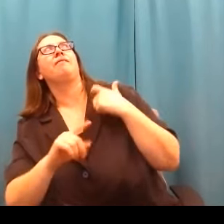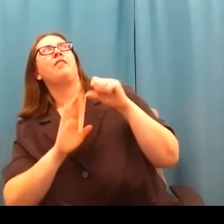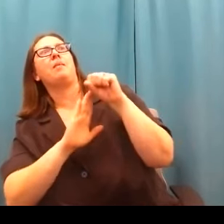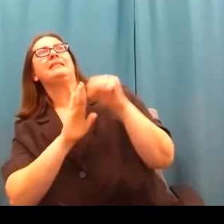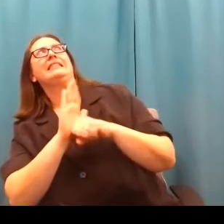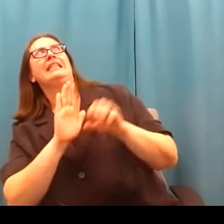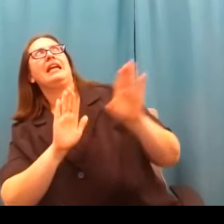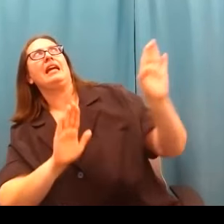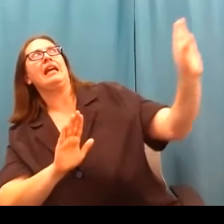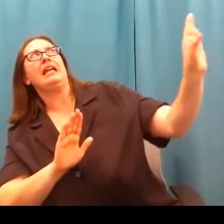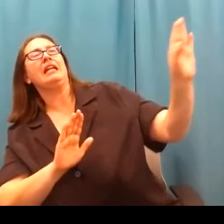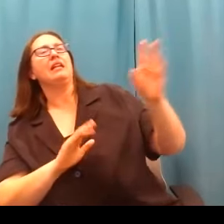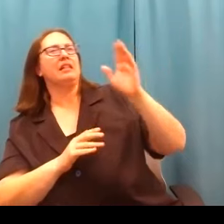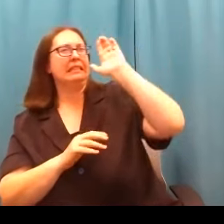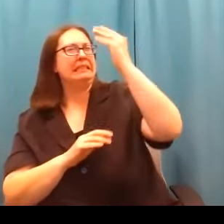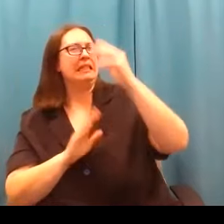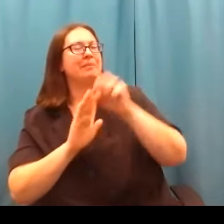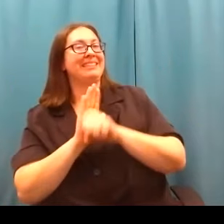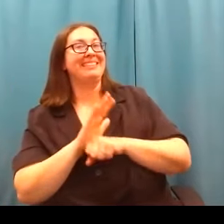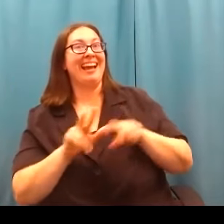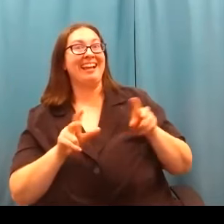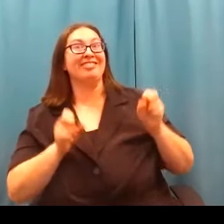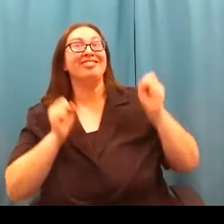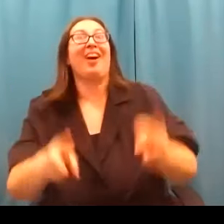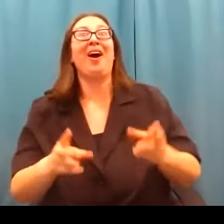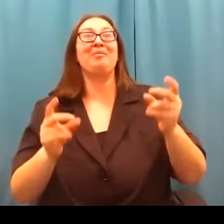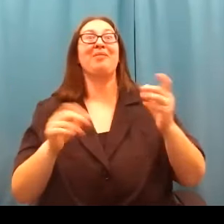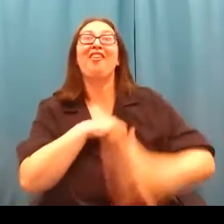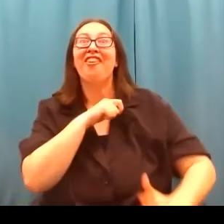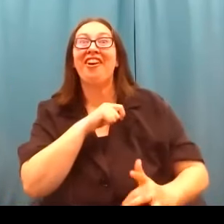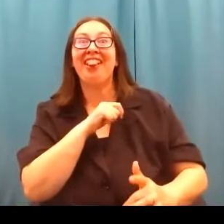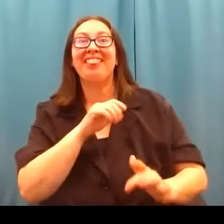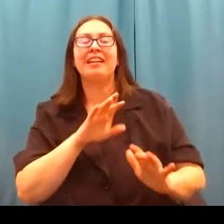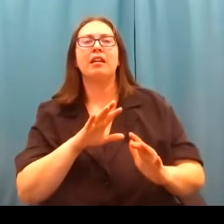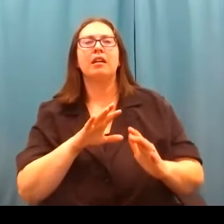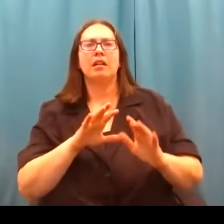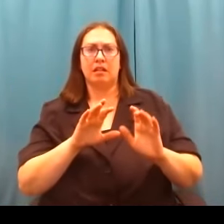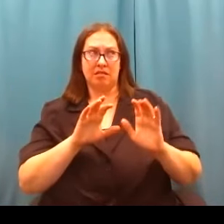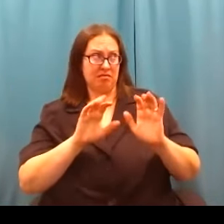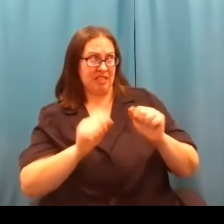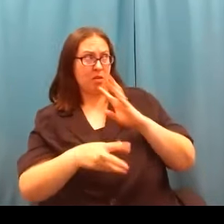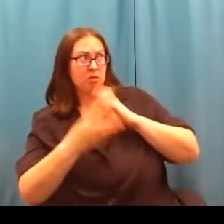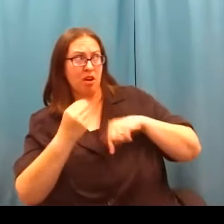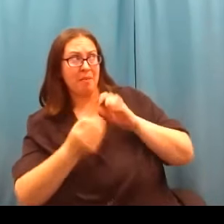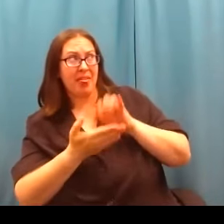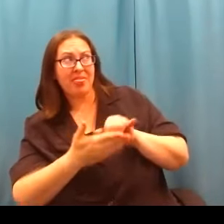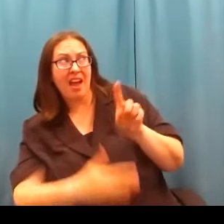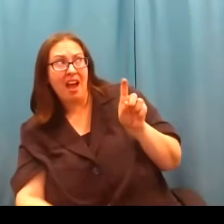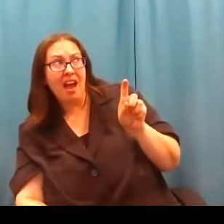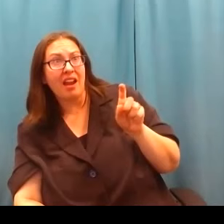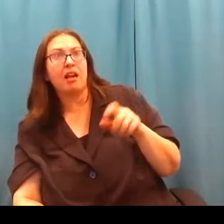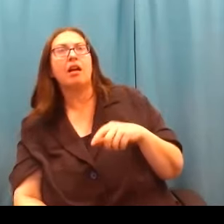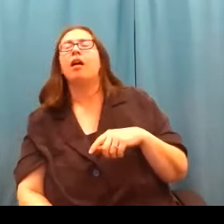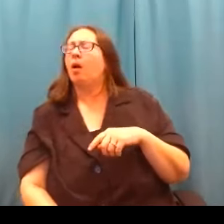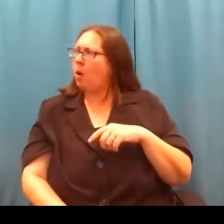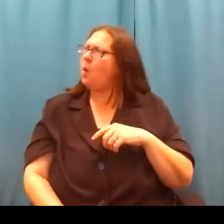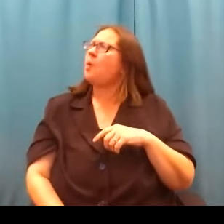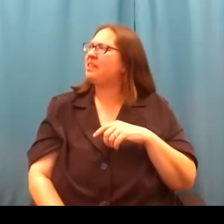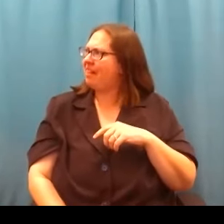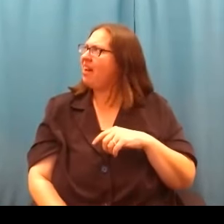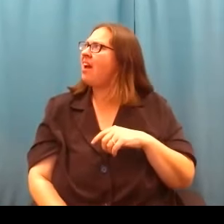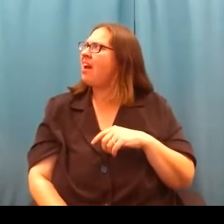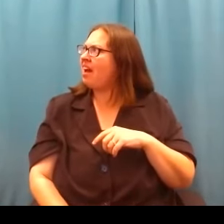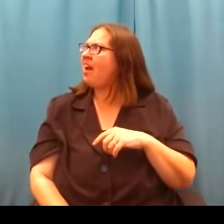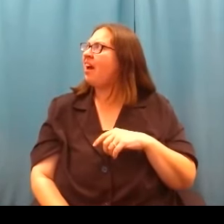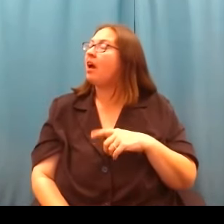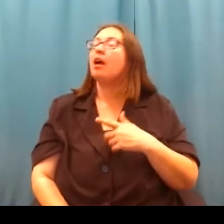who seems to be jumping the gun on a lot of things. Can you speak to that? Yeah, Nick, absolutely. So I think we